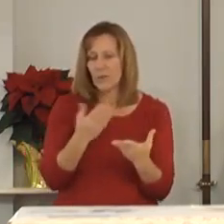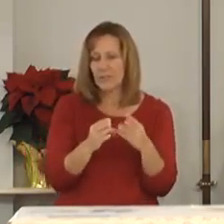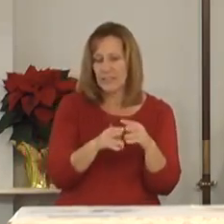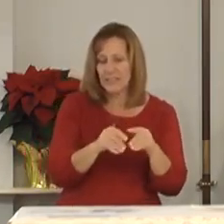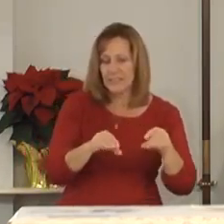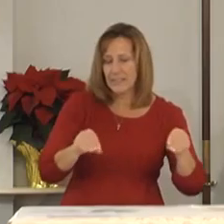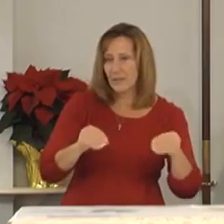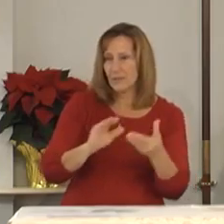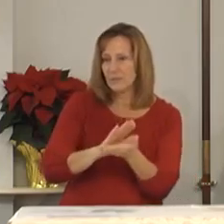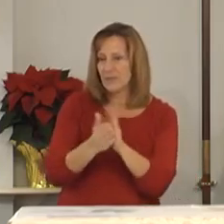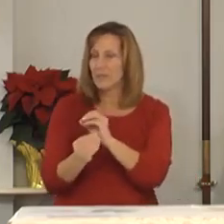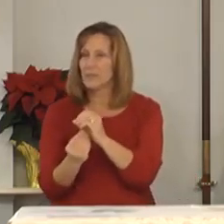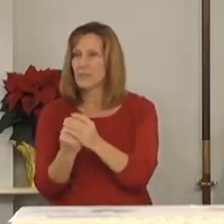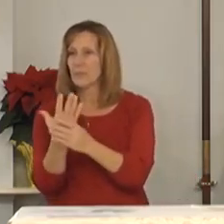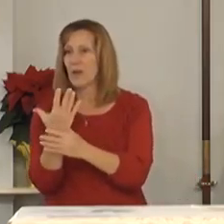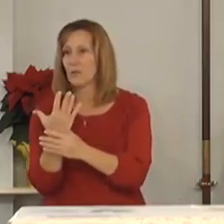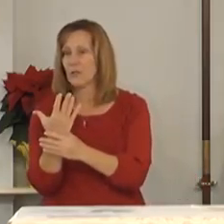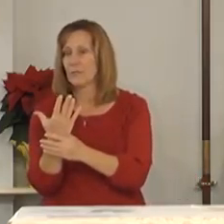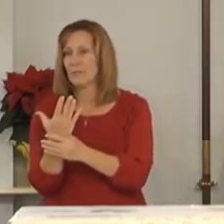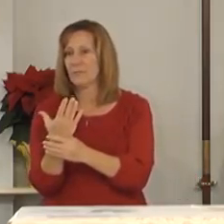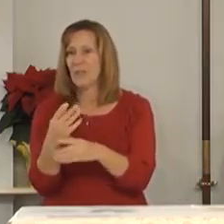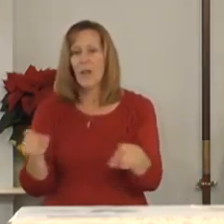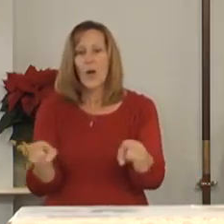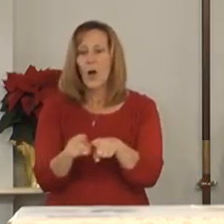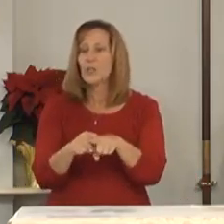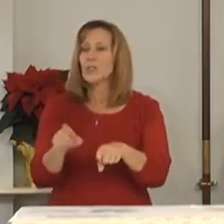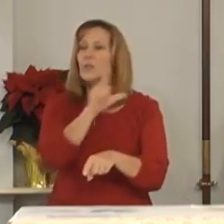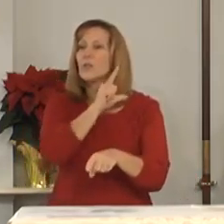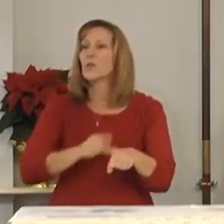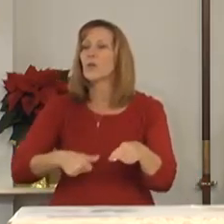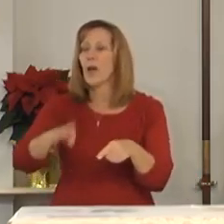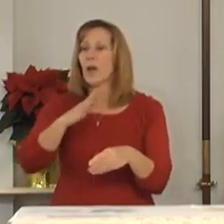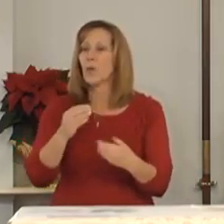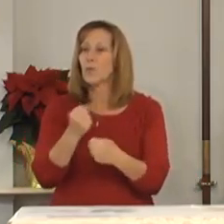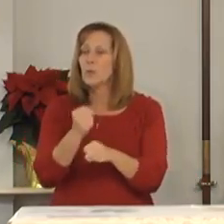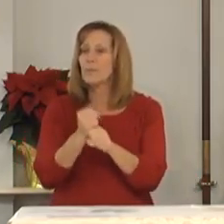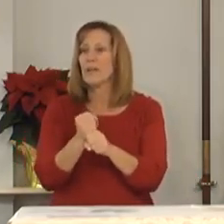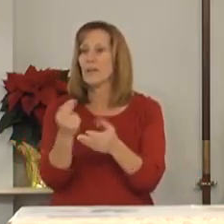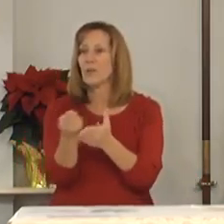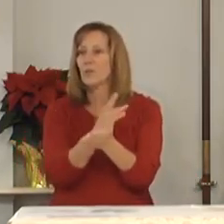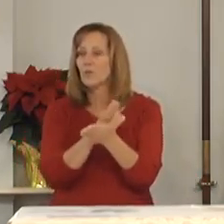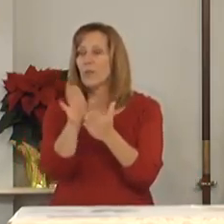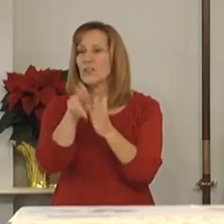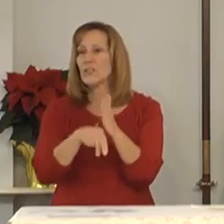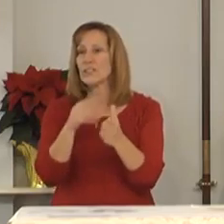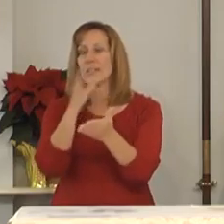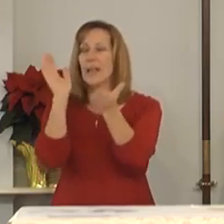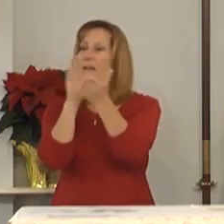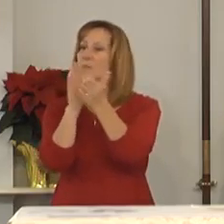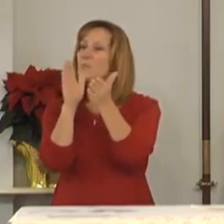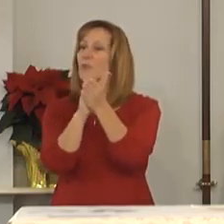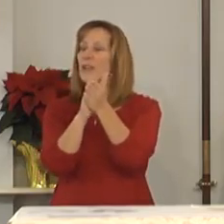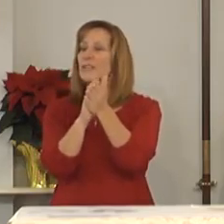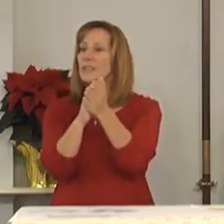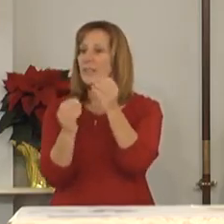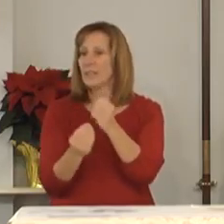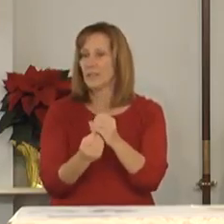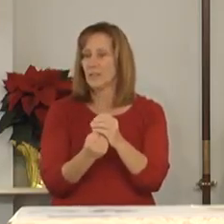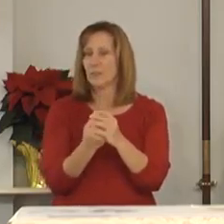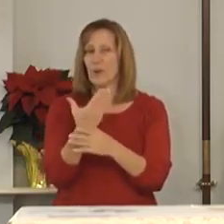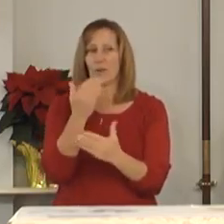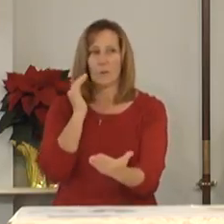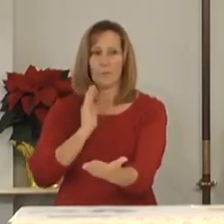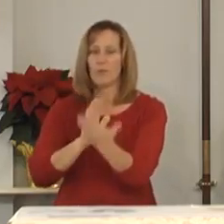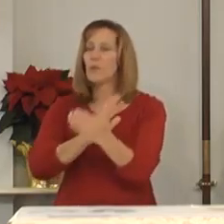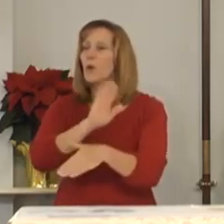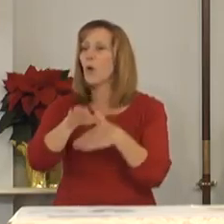it to sprout up, so the Lord God will cause righteousness and praise to sprout up